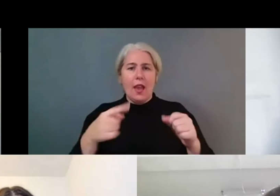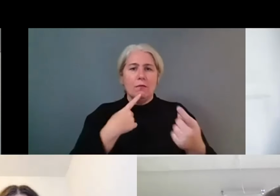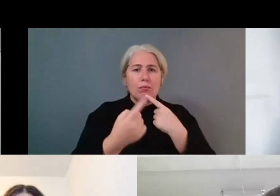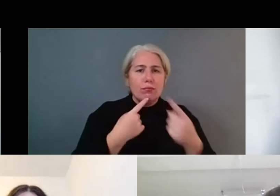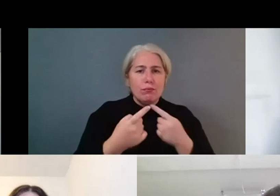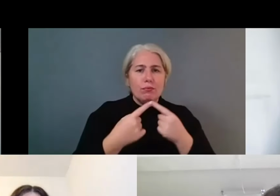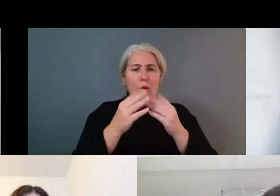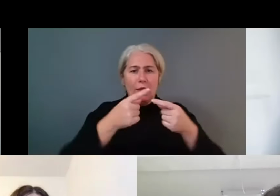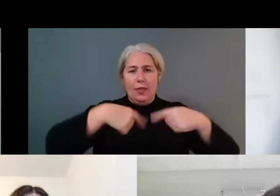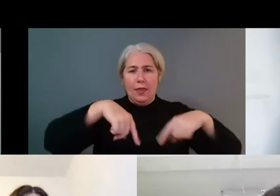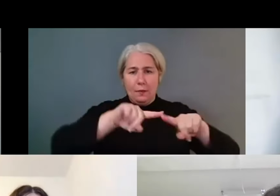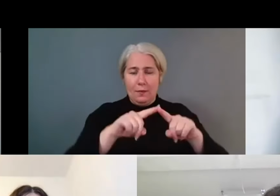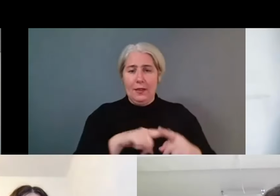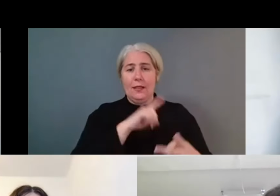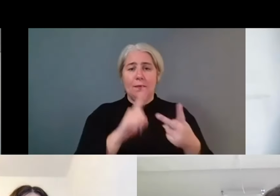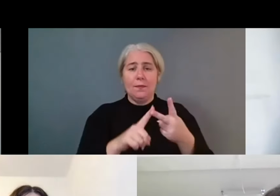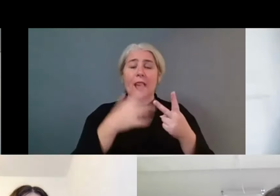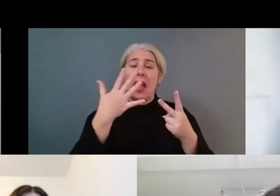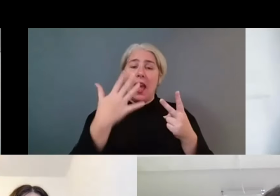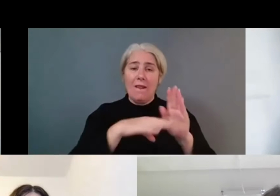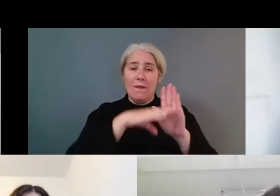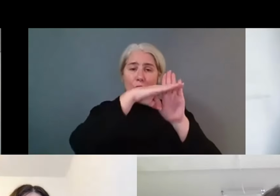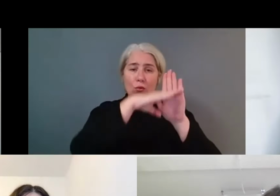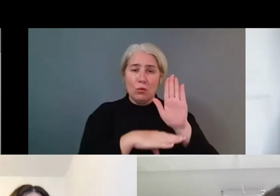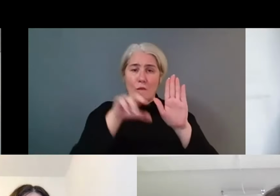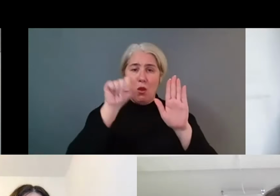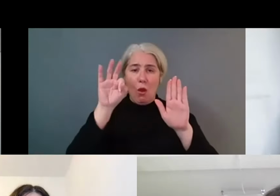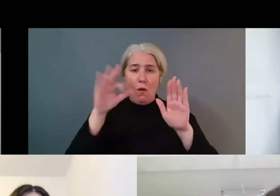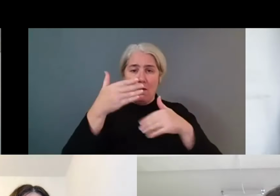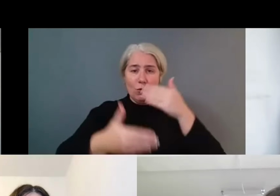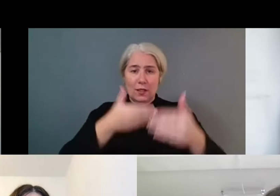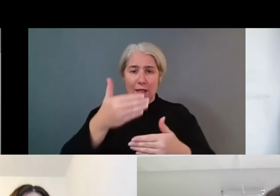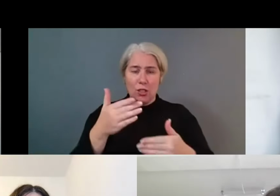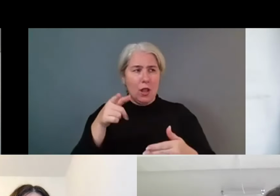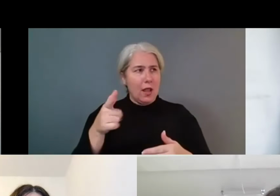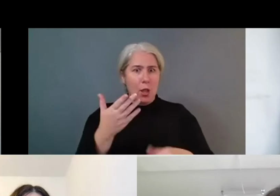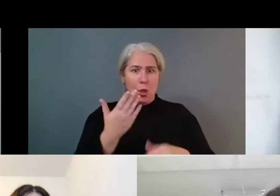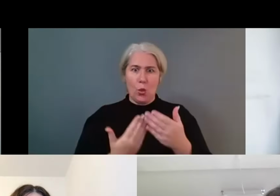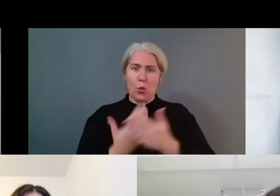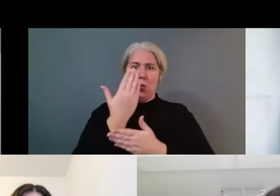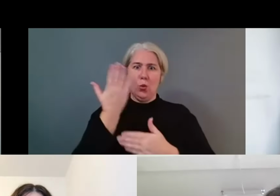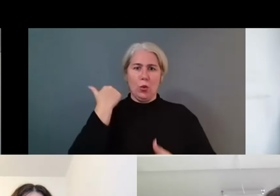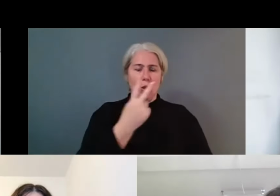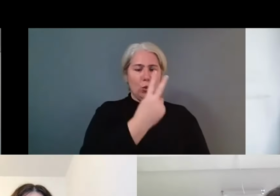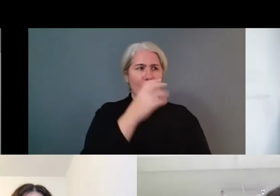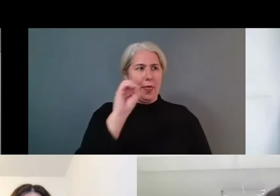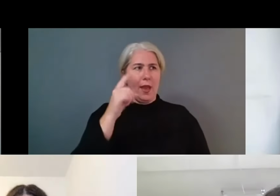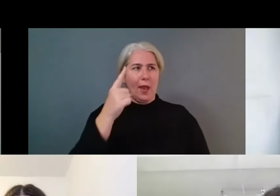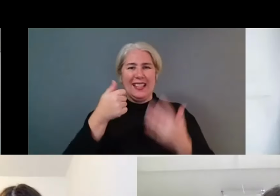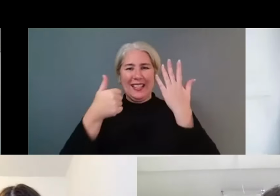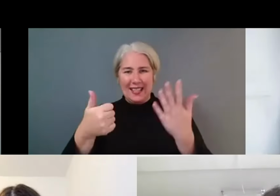of procedures, there in the newer one from 2016 in the annexes, there are guidelines